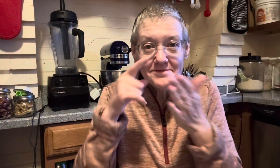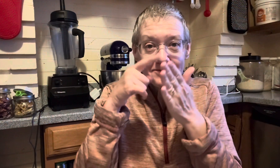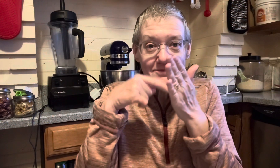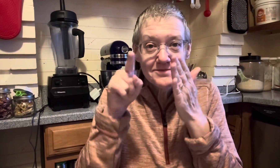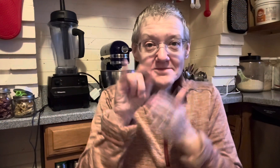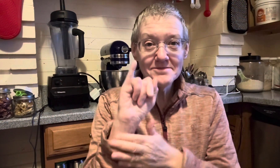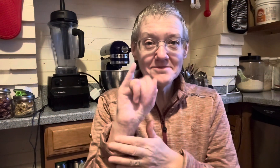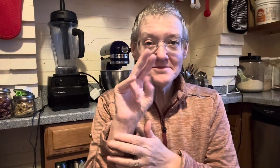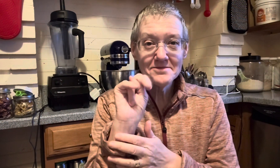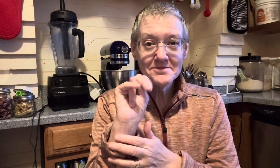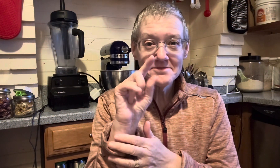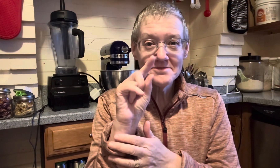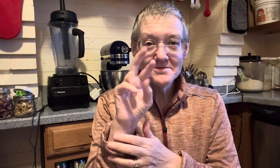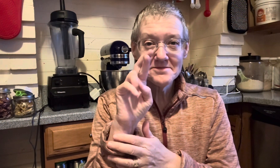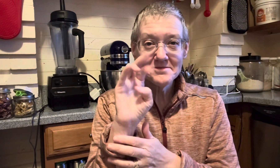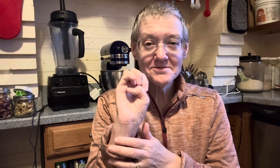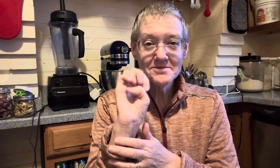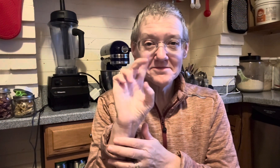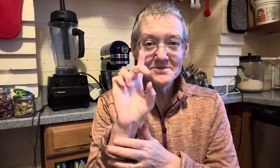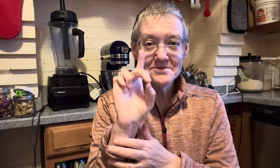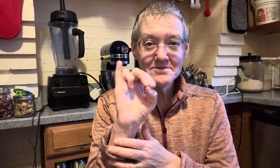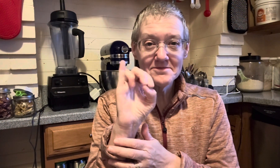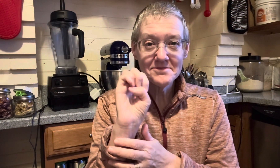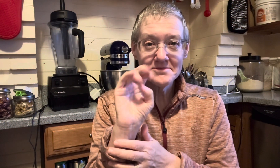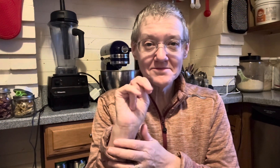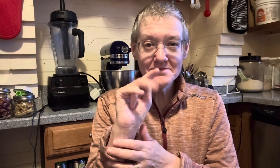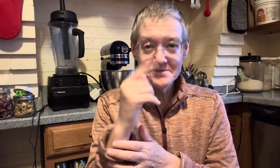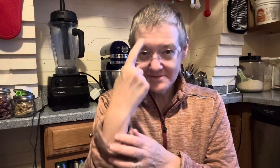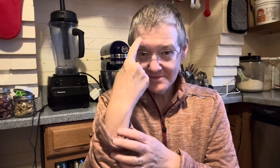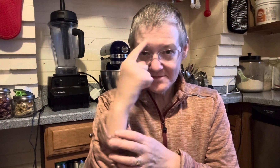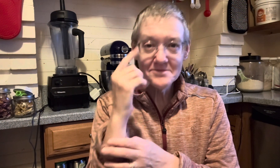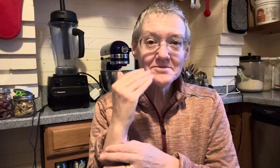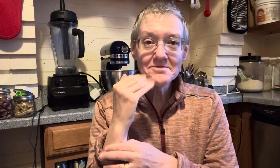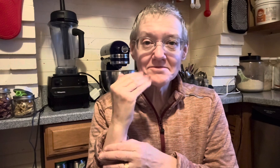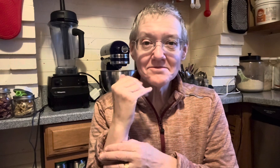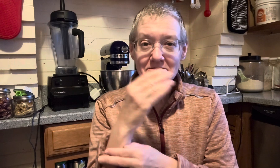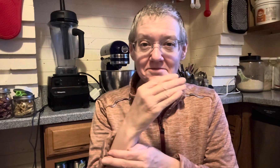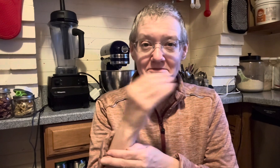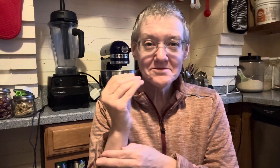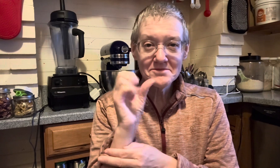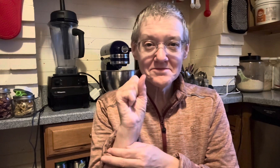Now let's check the ingredients for sugars and starches.